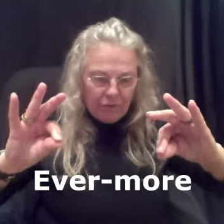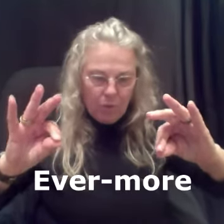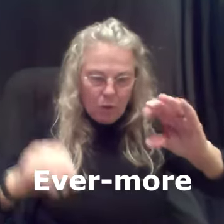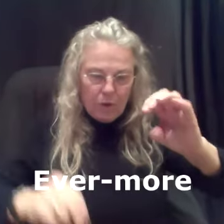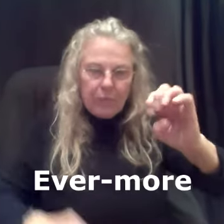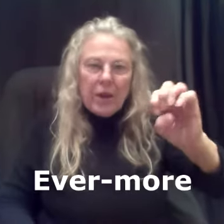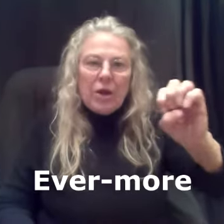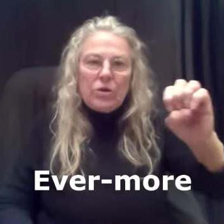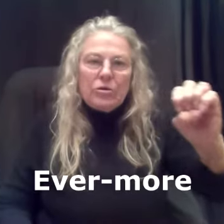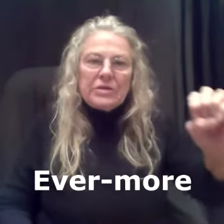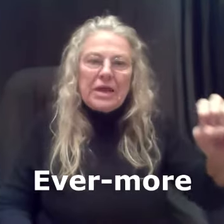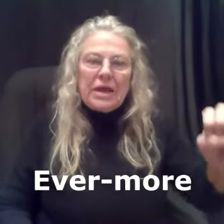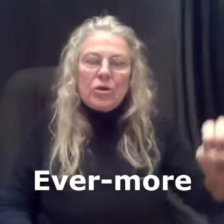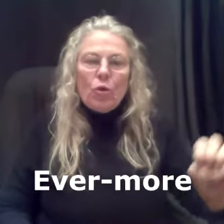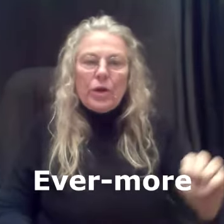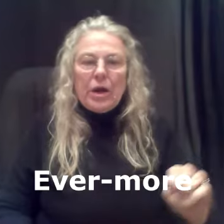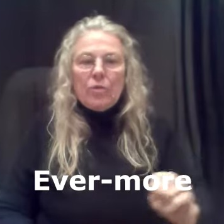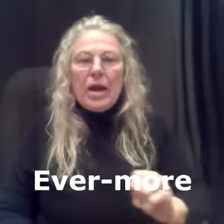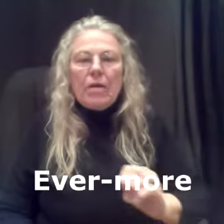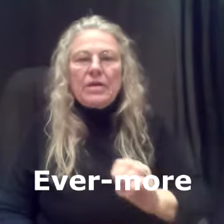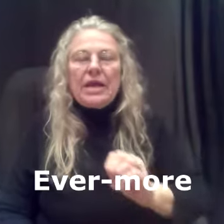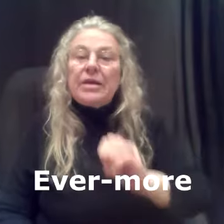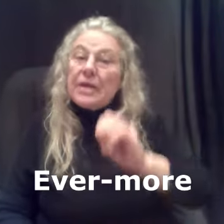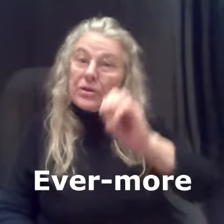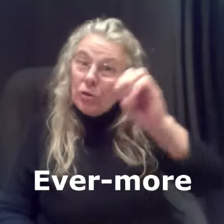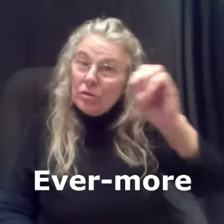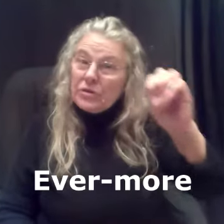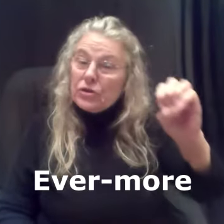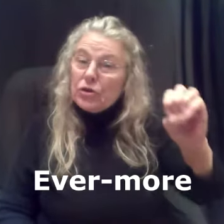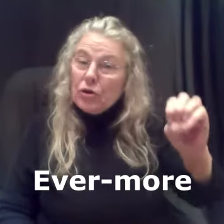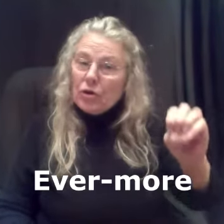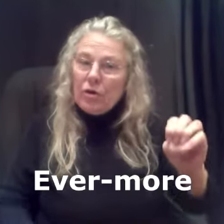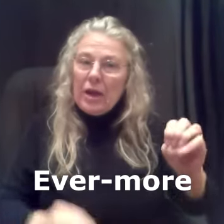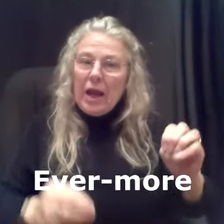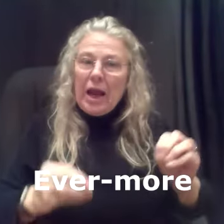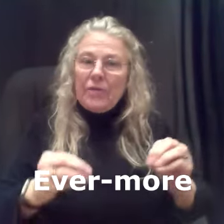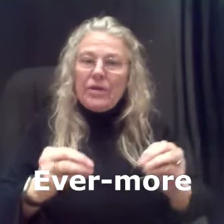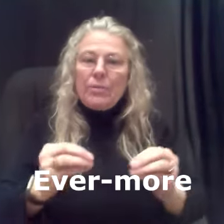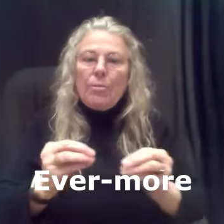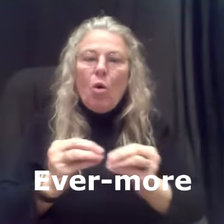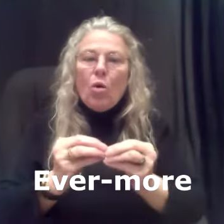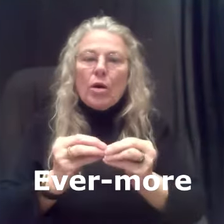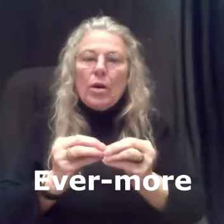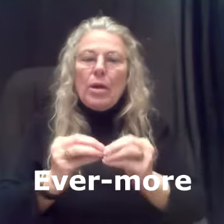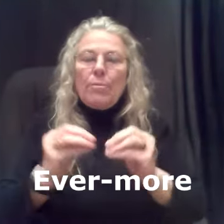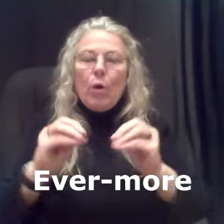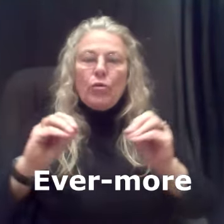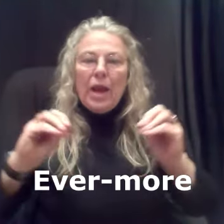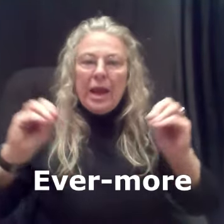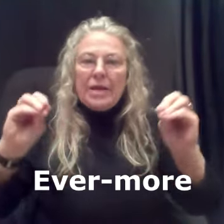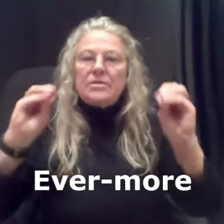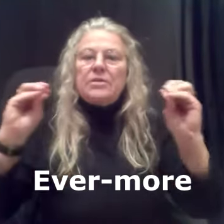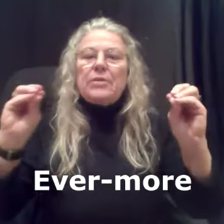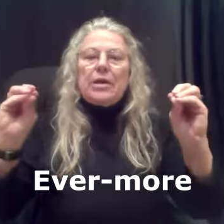Evermore, you'll see it going around in an eternal circle, and then more, both hands in a